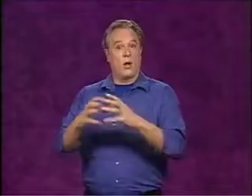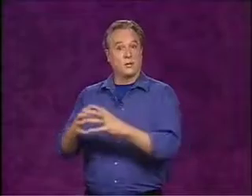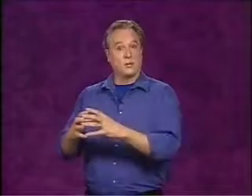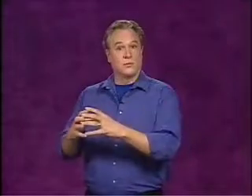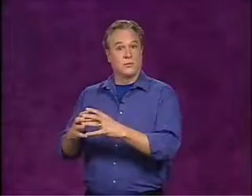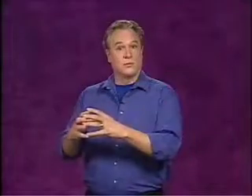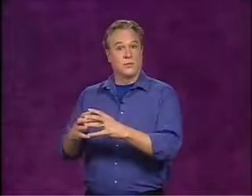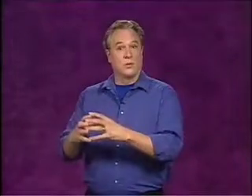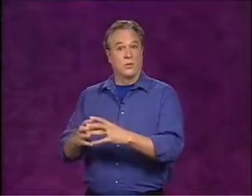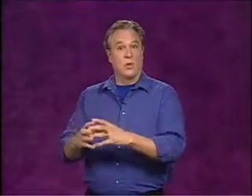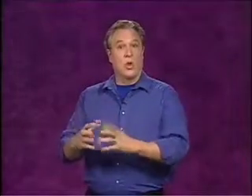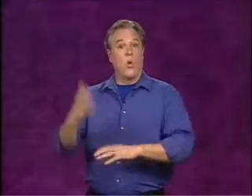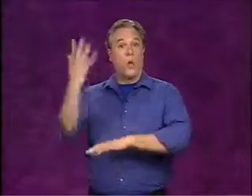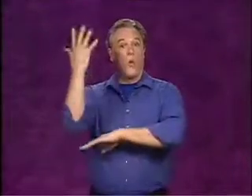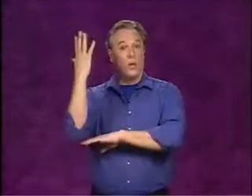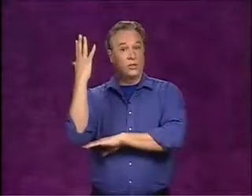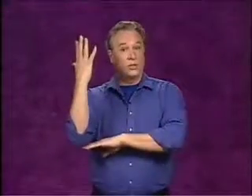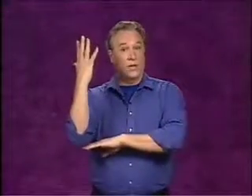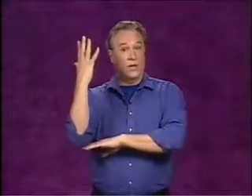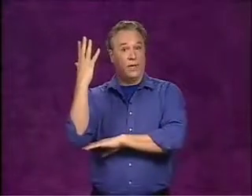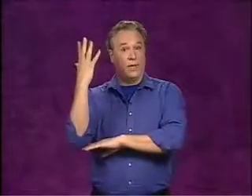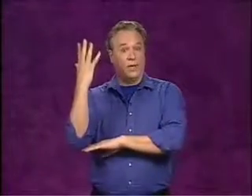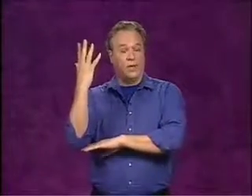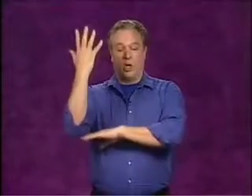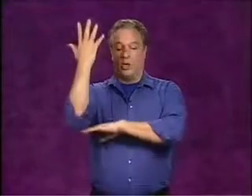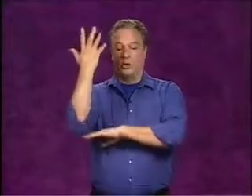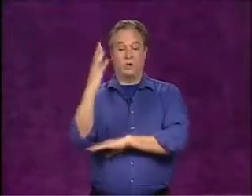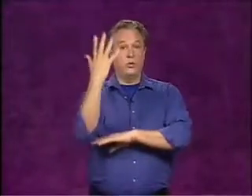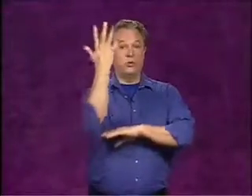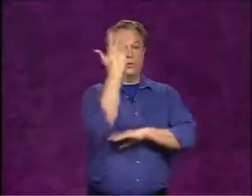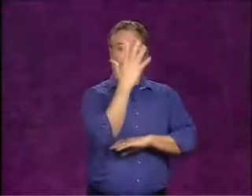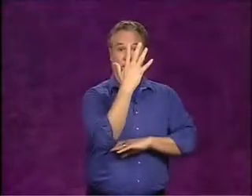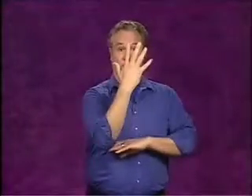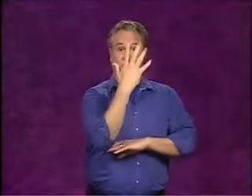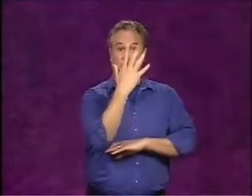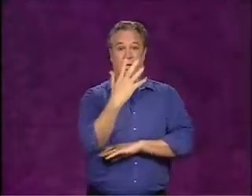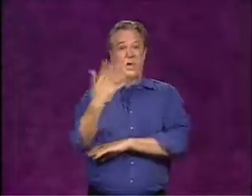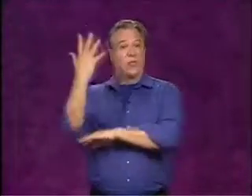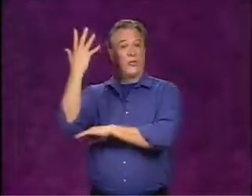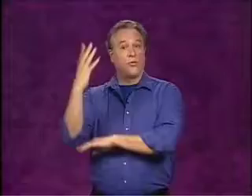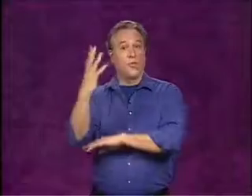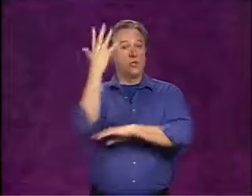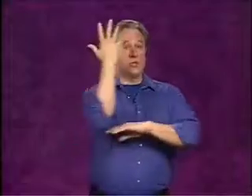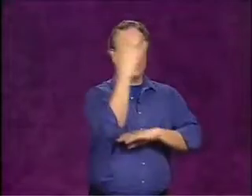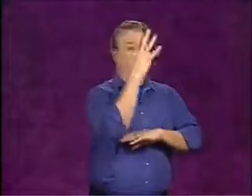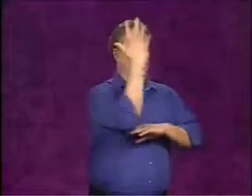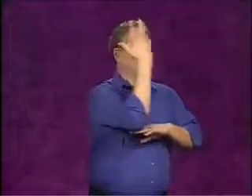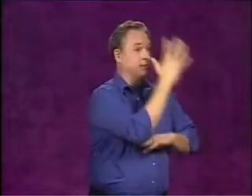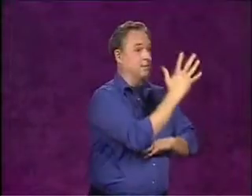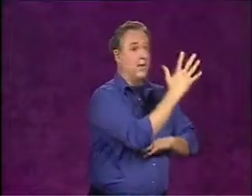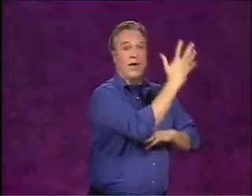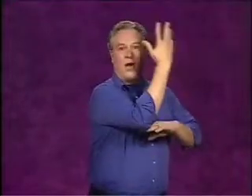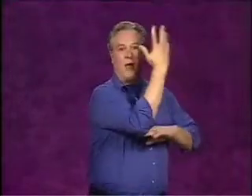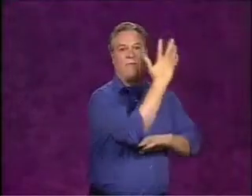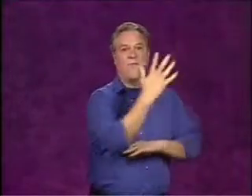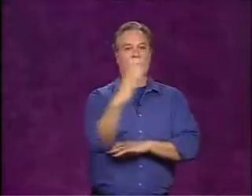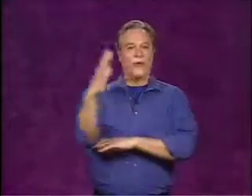balls, one tree, two trees, three trees, a